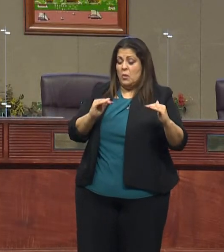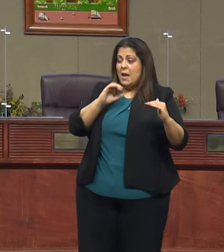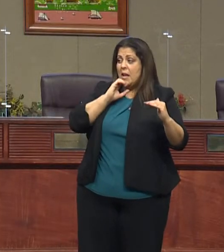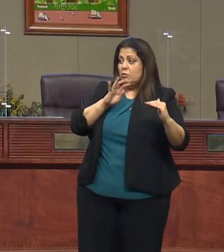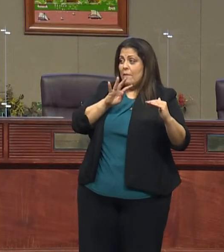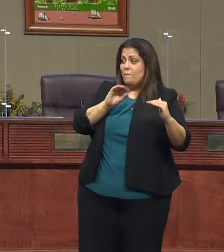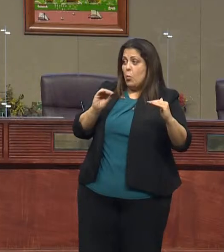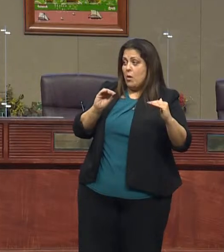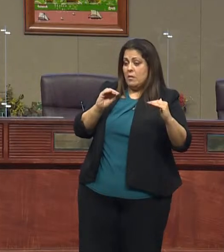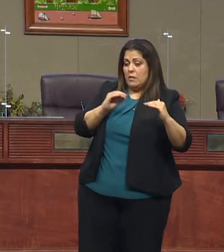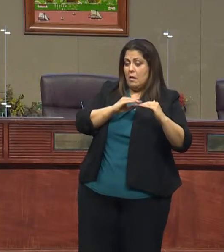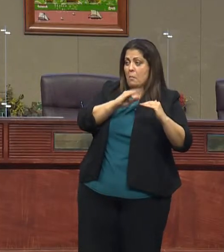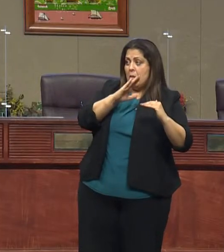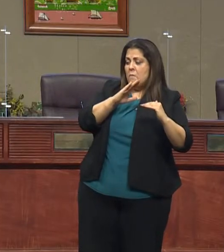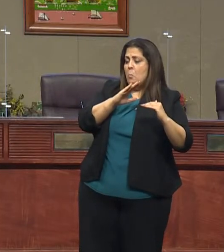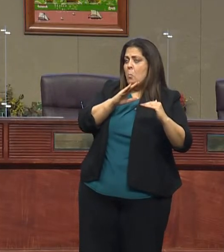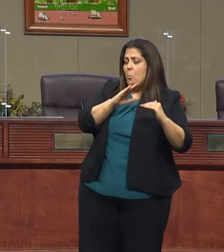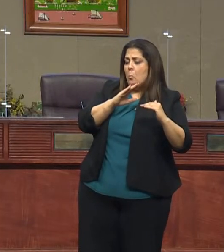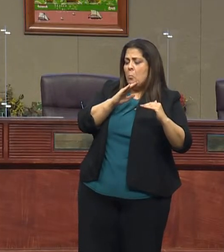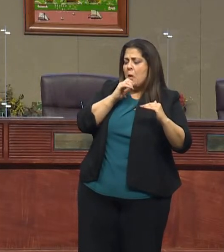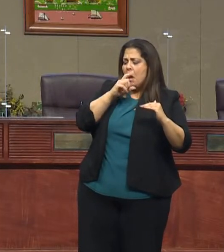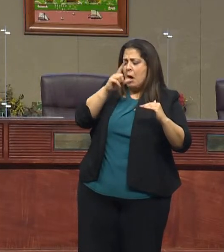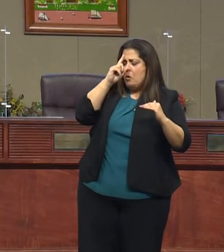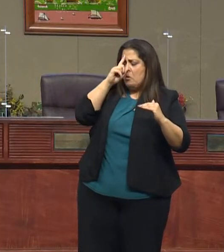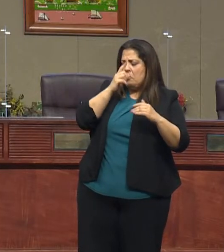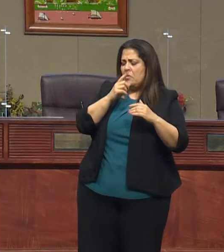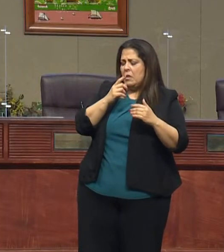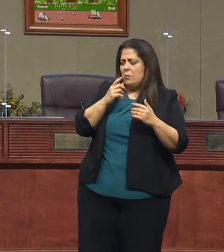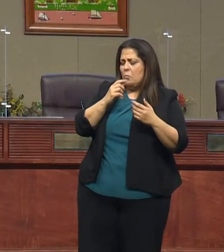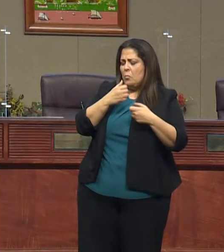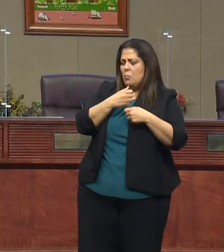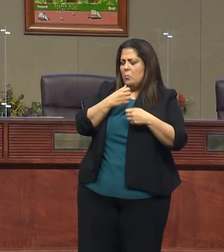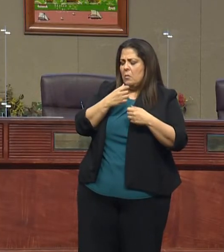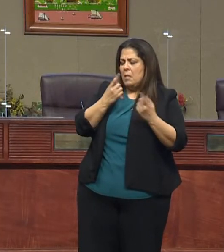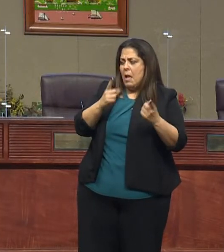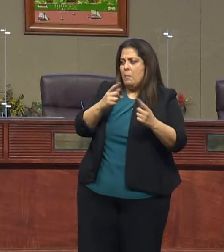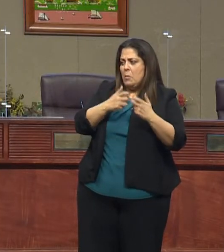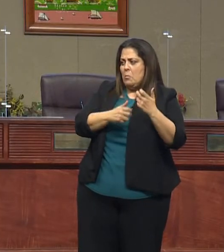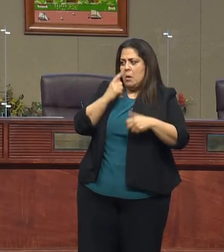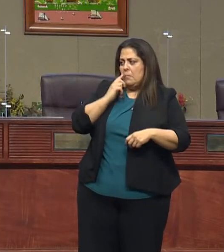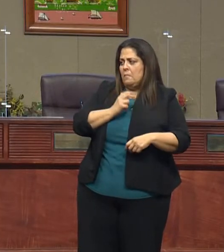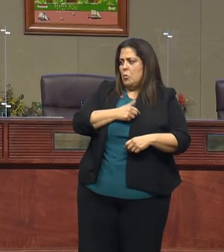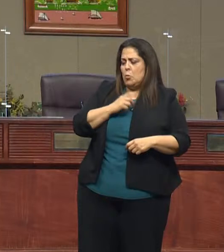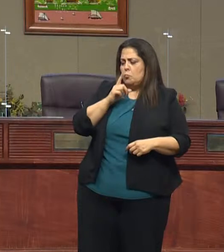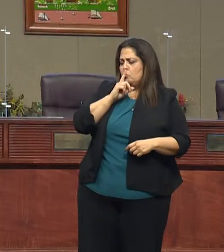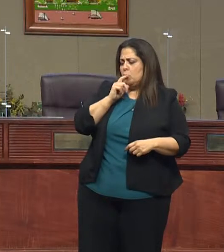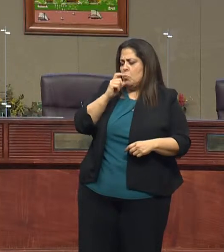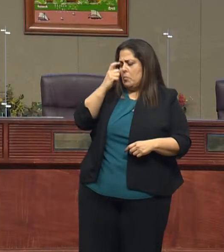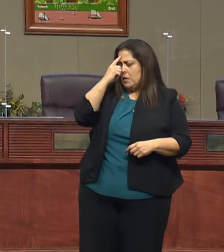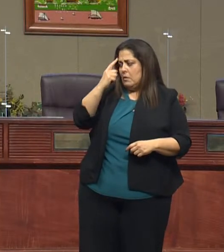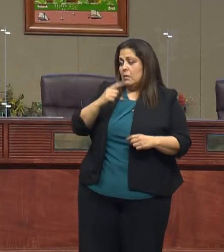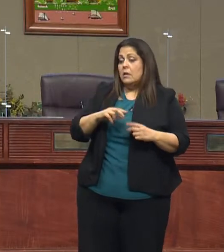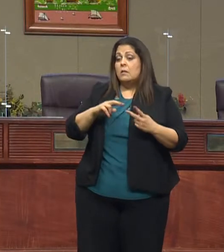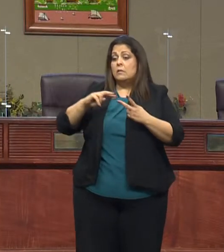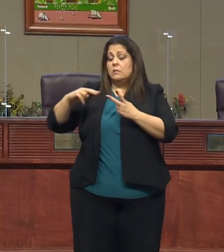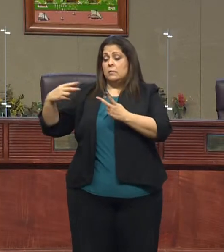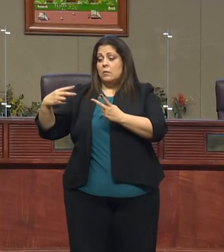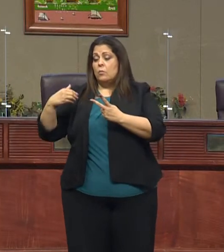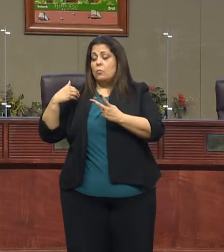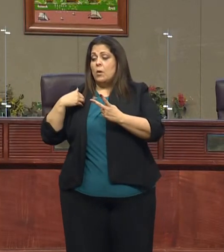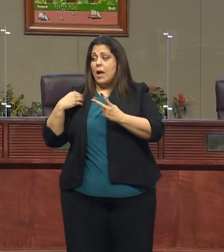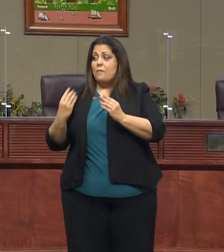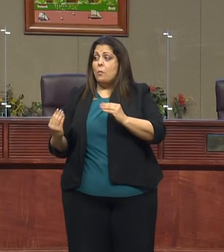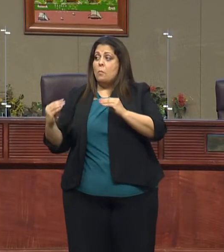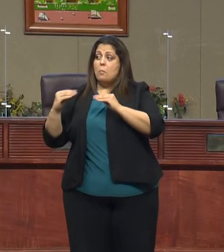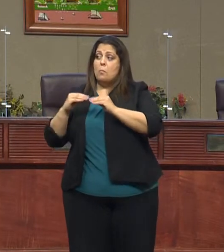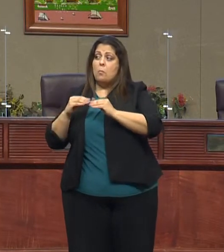to 40 is going to be problematic for us, number one. Number two, we have additional